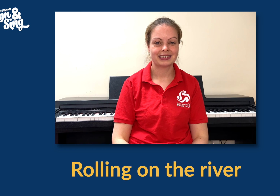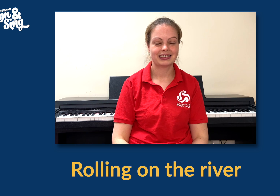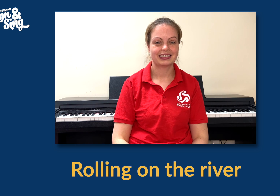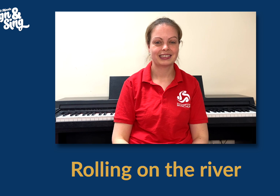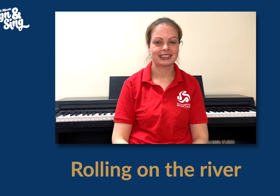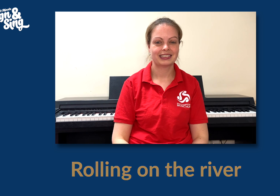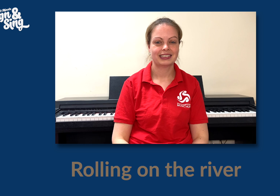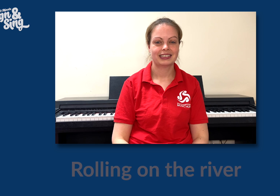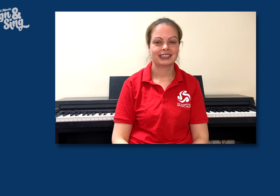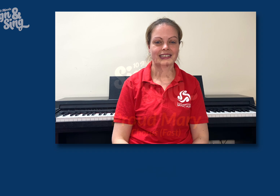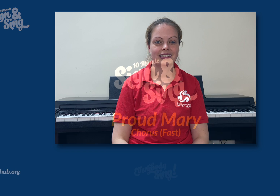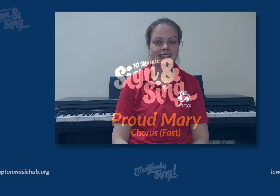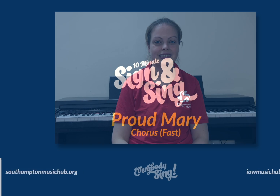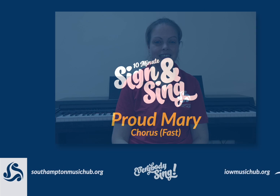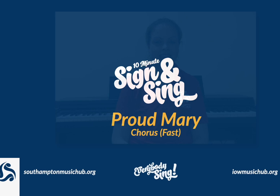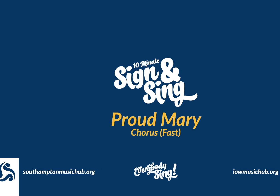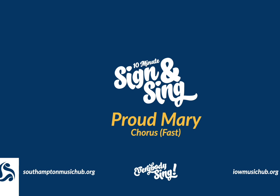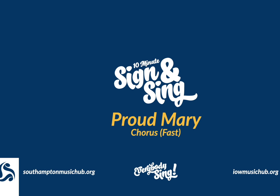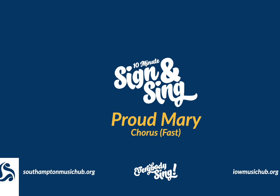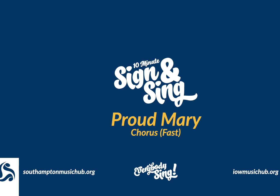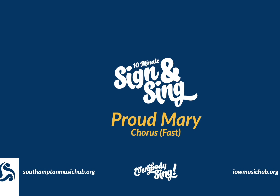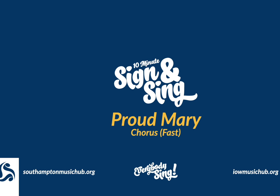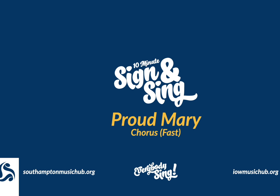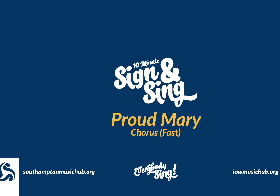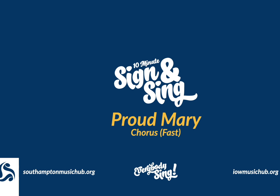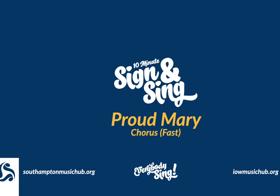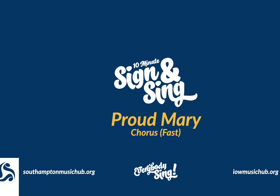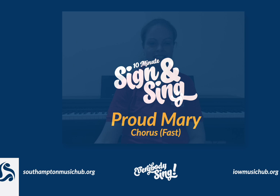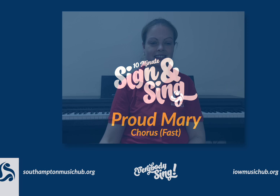cleaned a lot of plates and men.